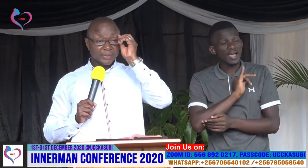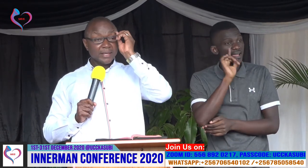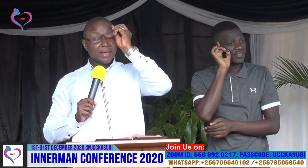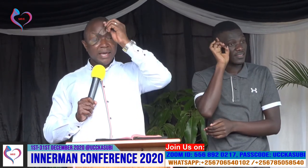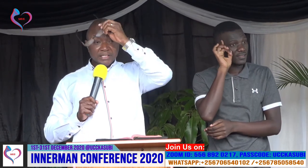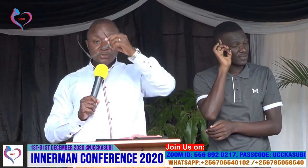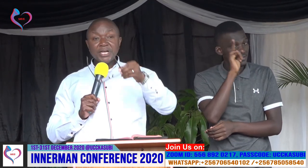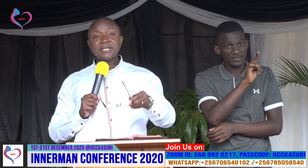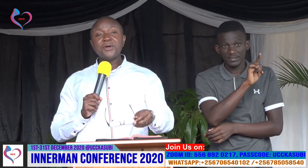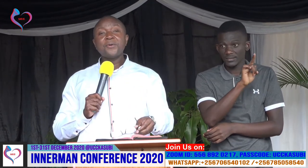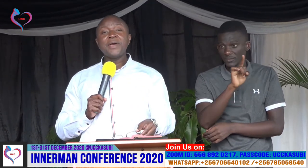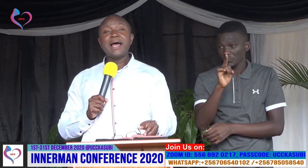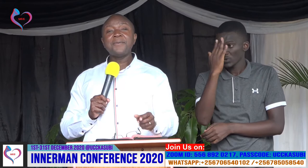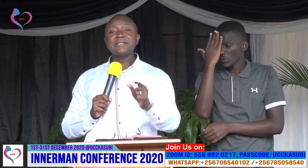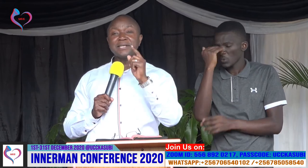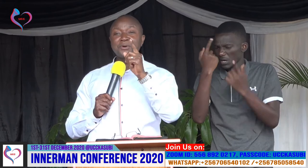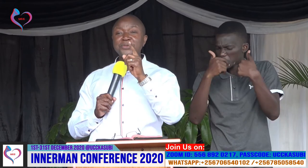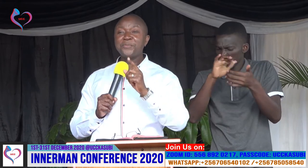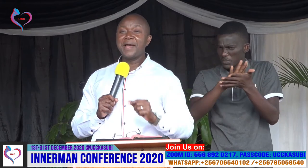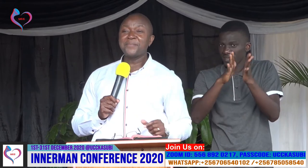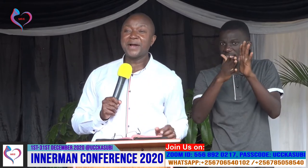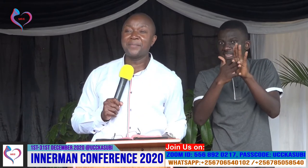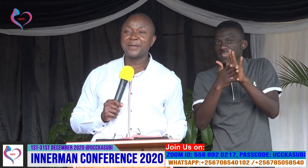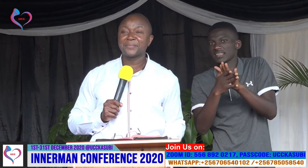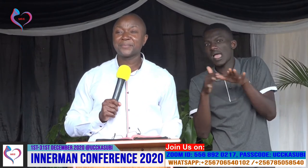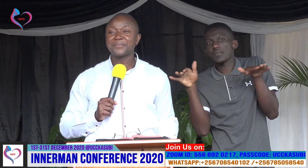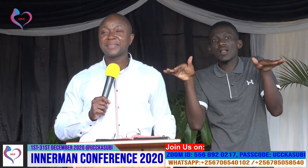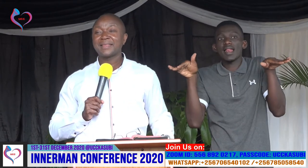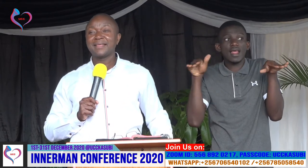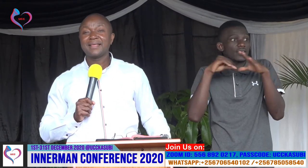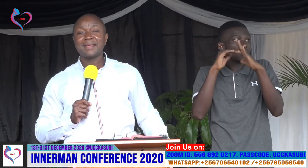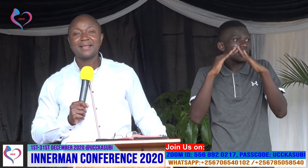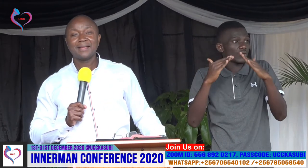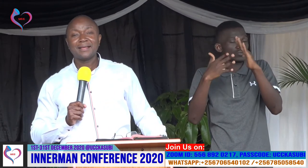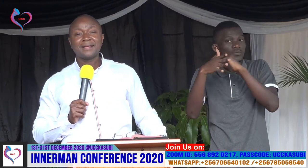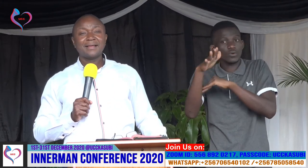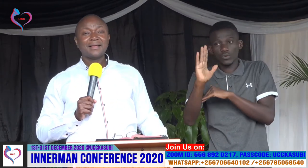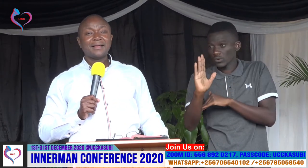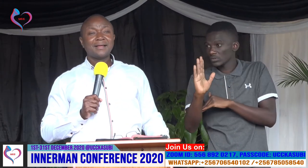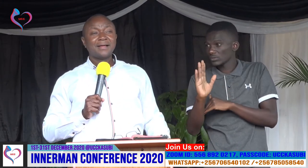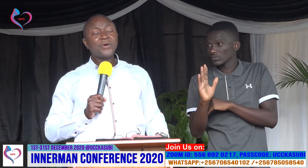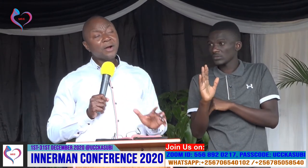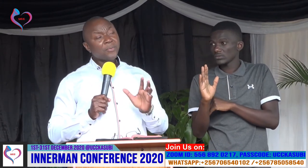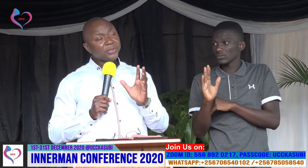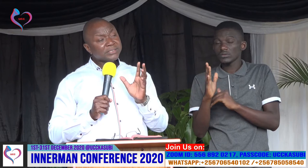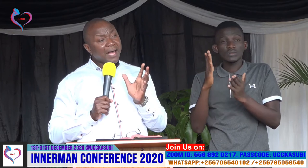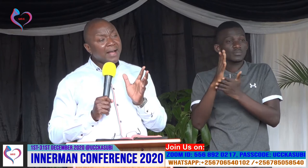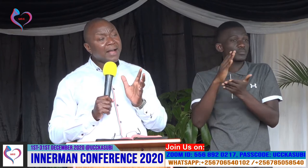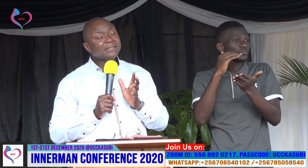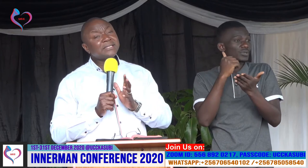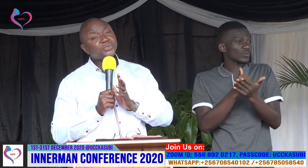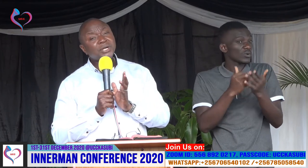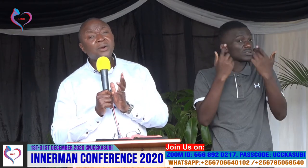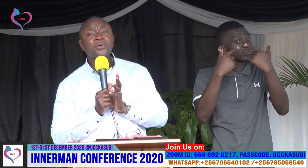also think what has caused that to be people who are stubborn in the house of the